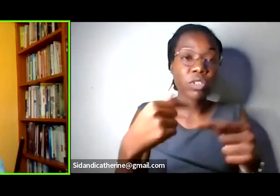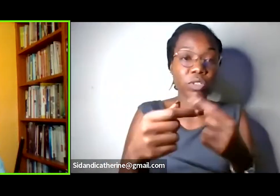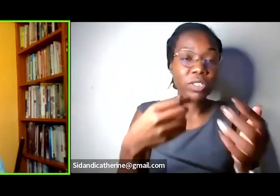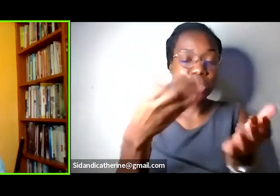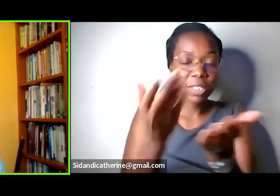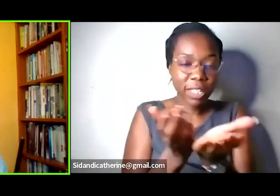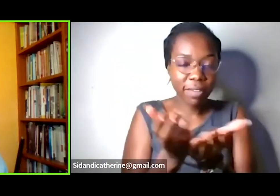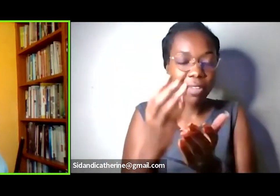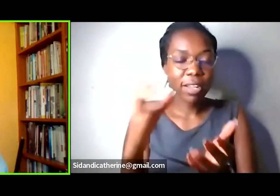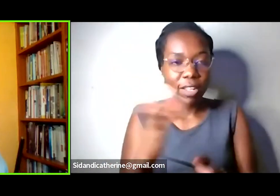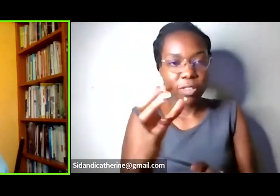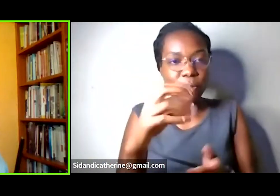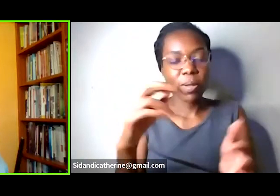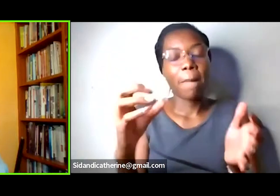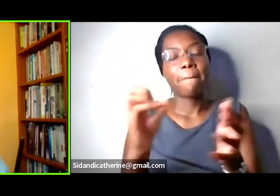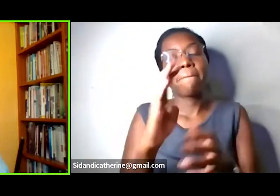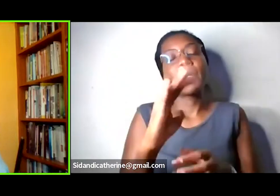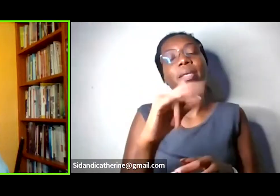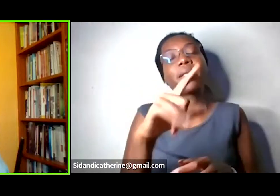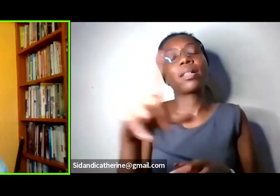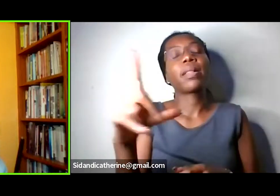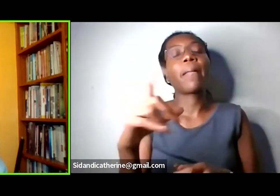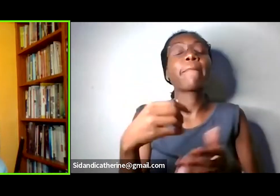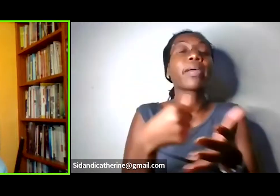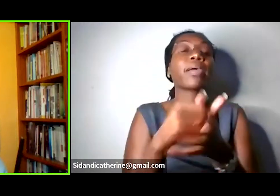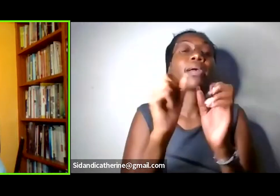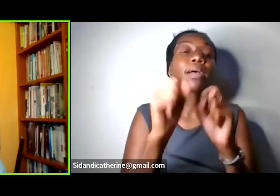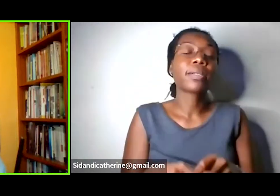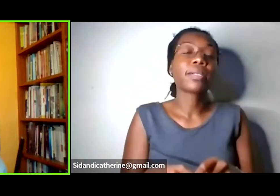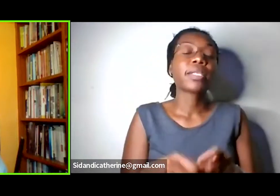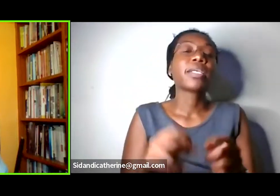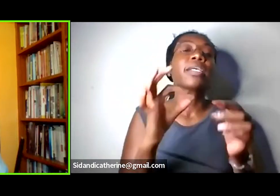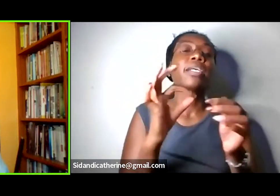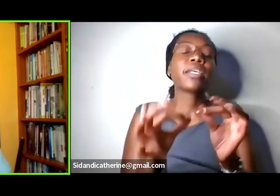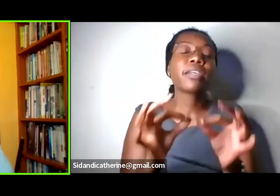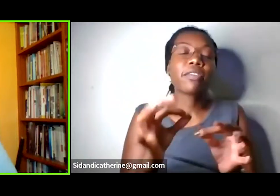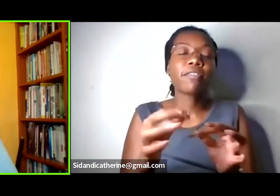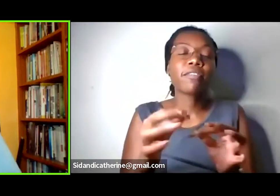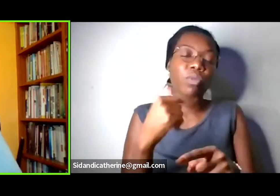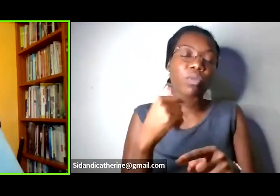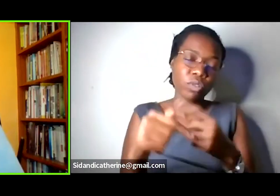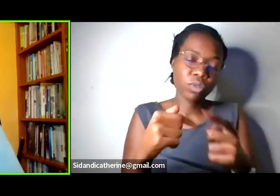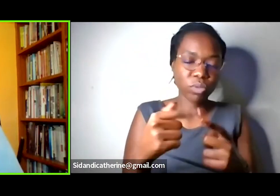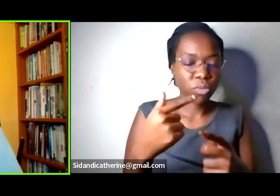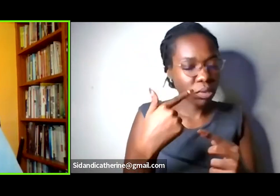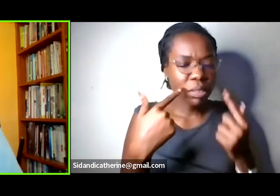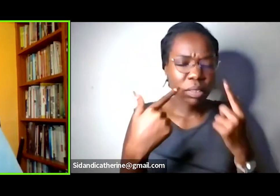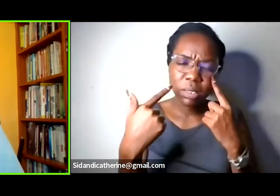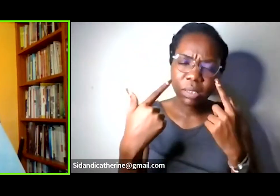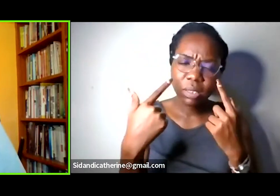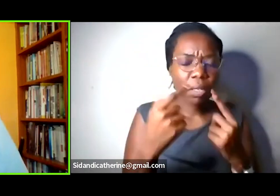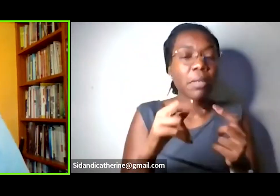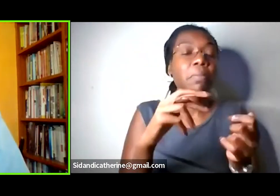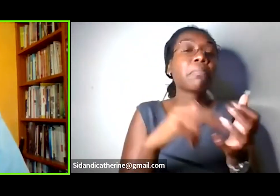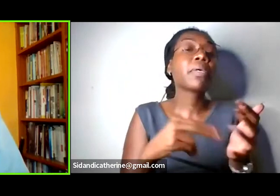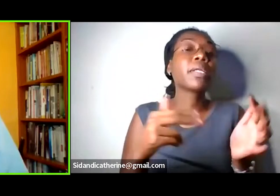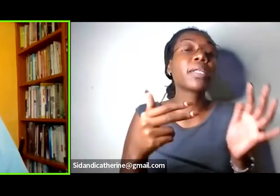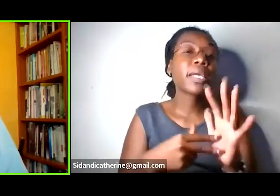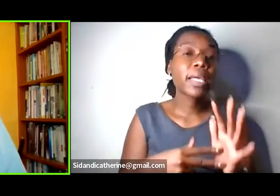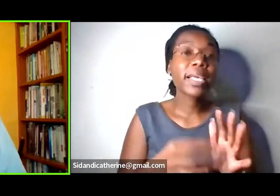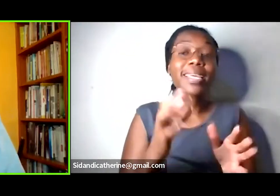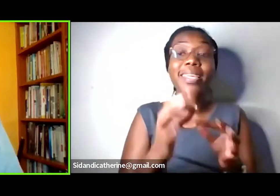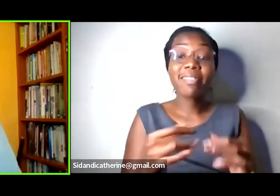they have other needs. Your customers have other needs, and they have entrusted you with one. There could be more. So be ready. Don't leave money on